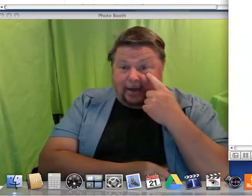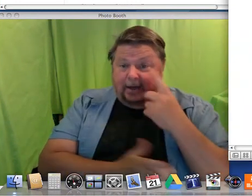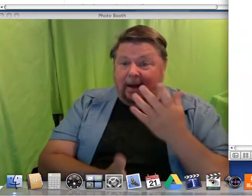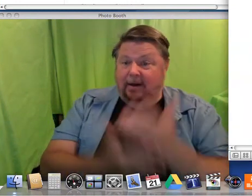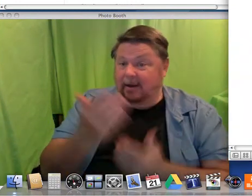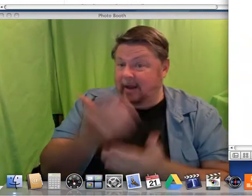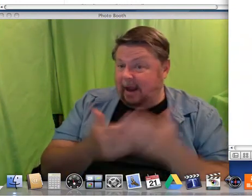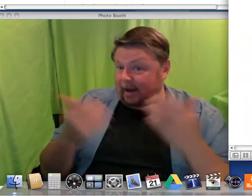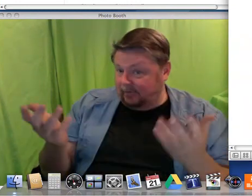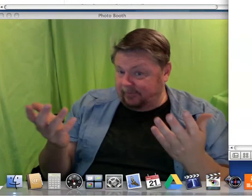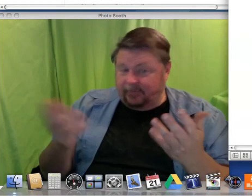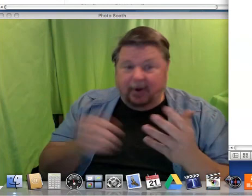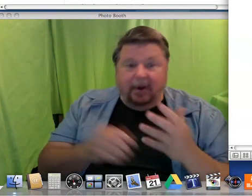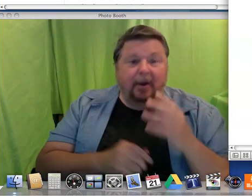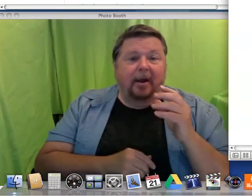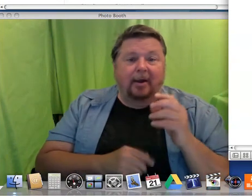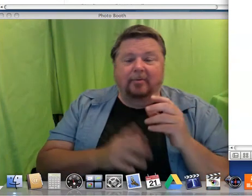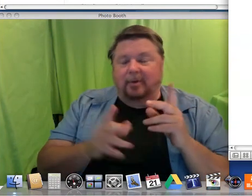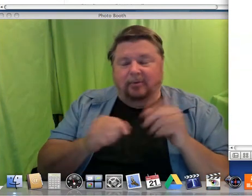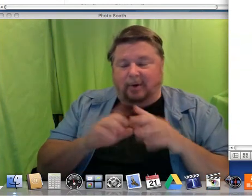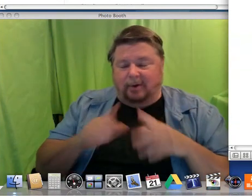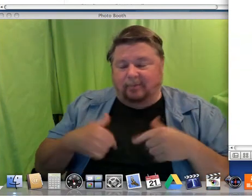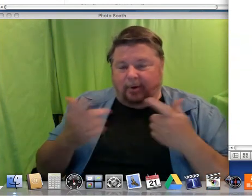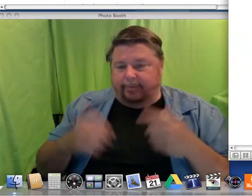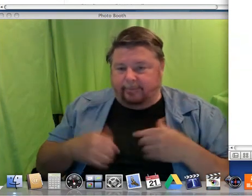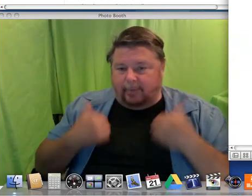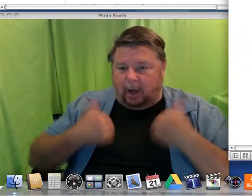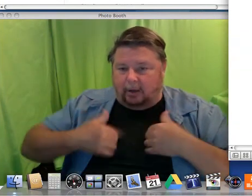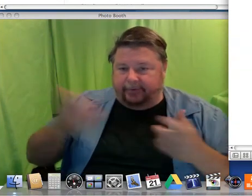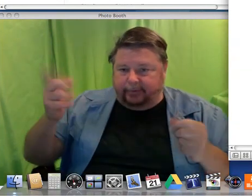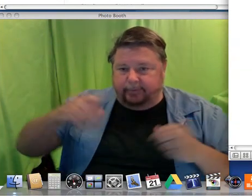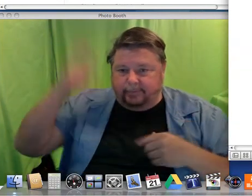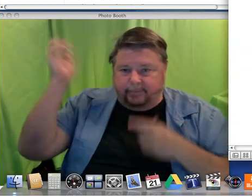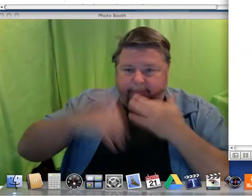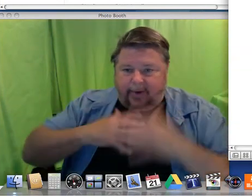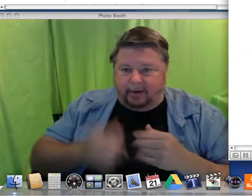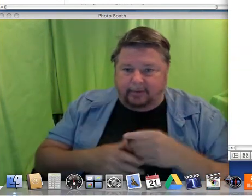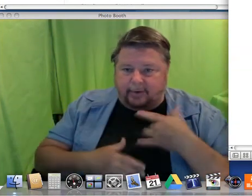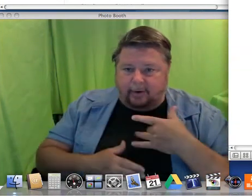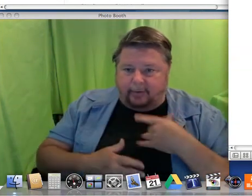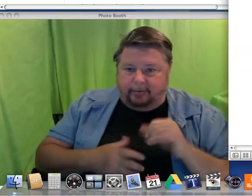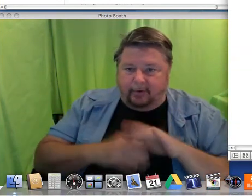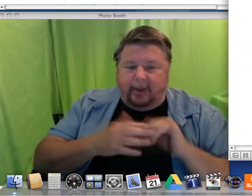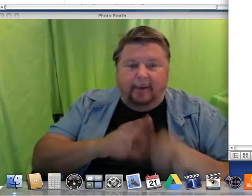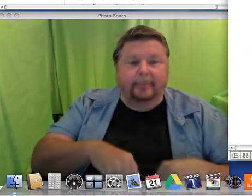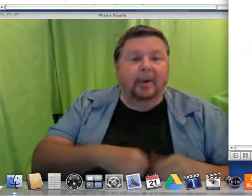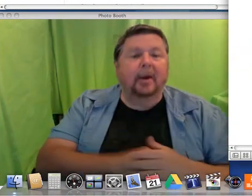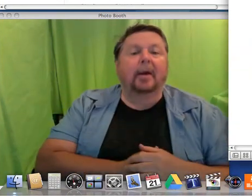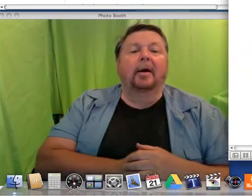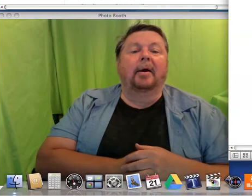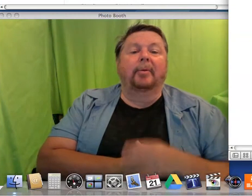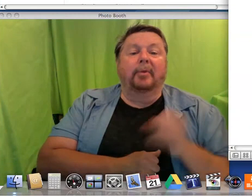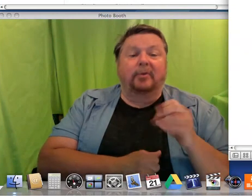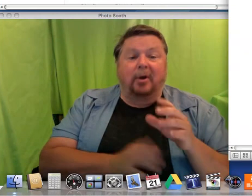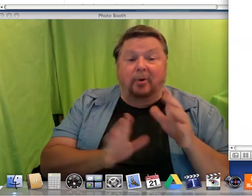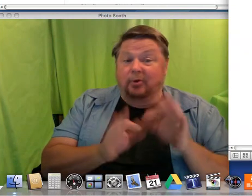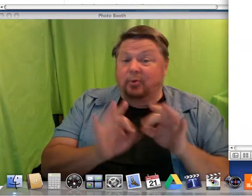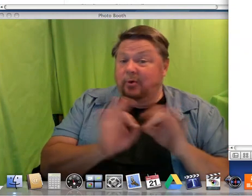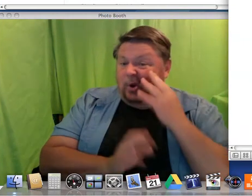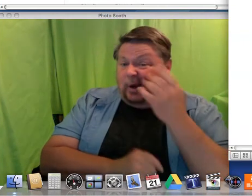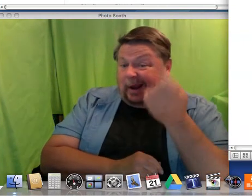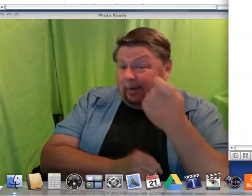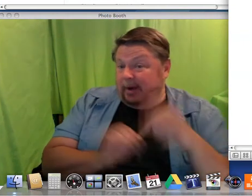eye and the hands, as well as, lungs and blood and heart and all that. So